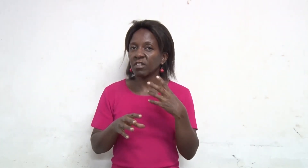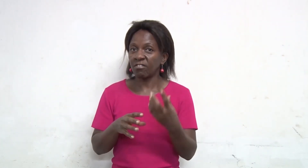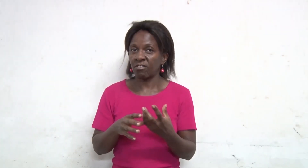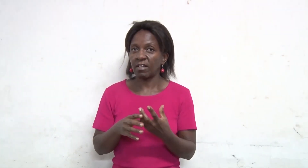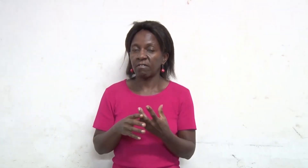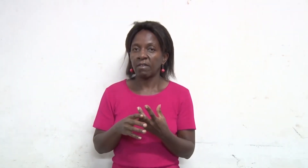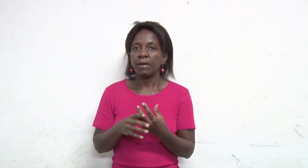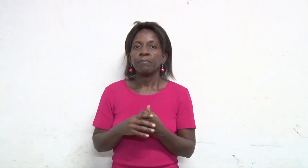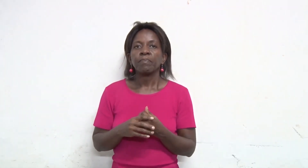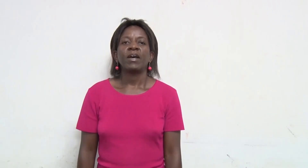gestures.